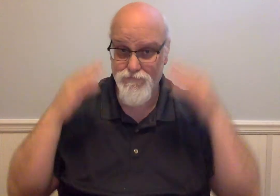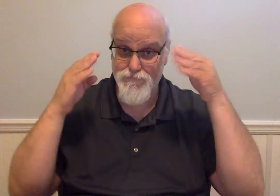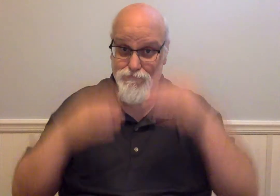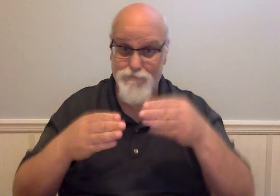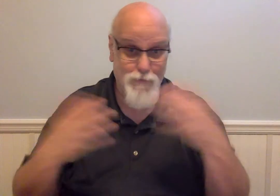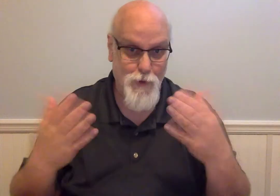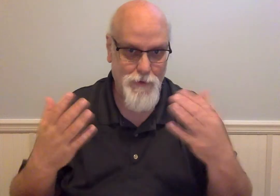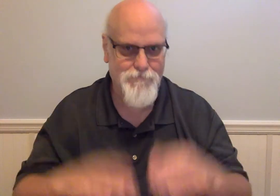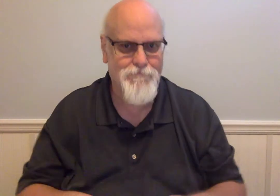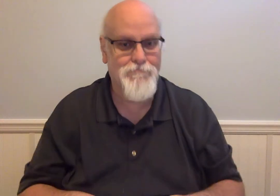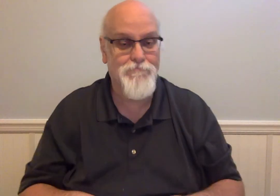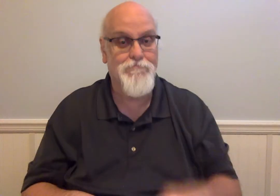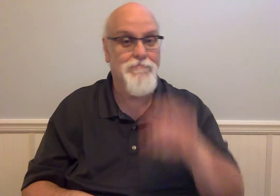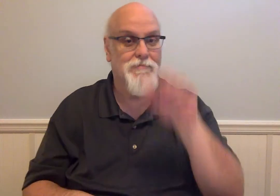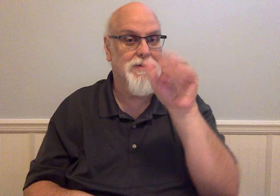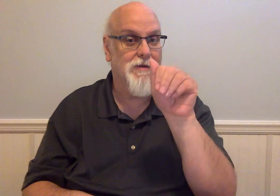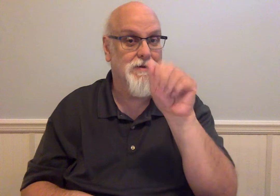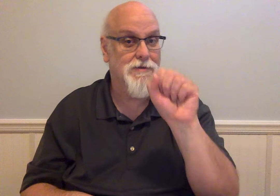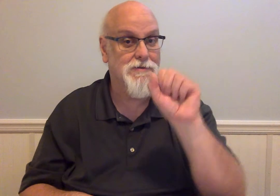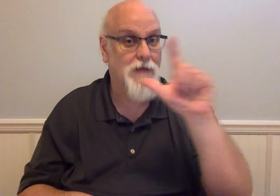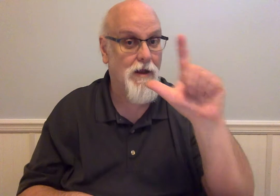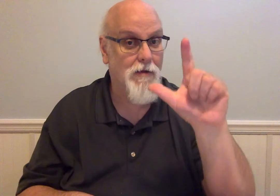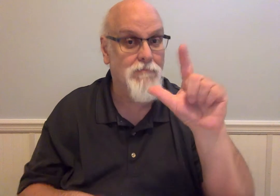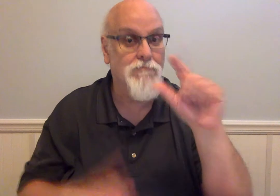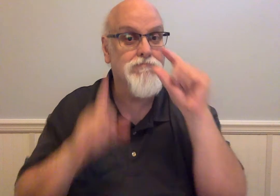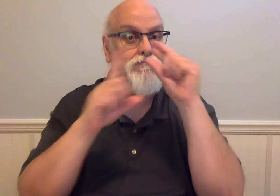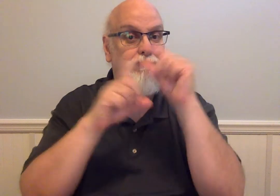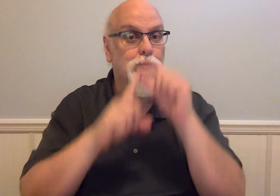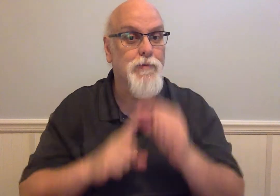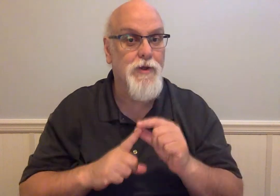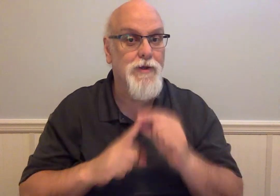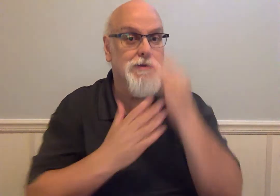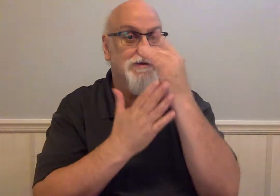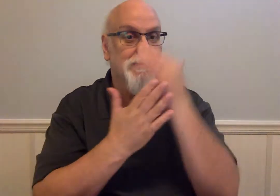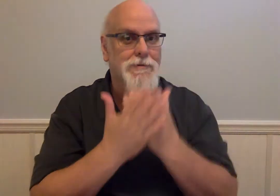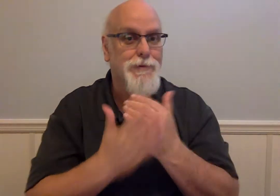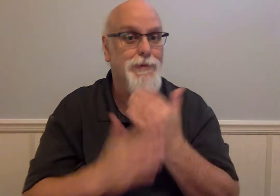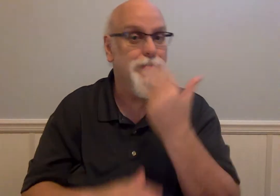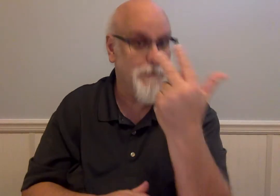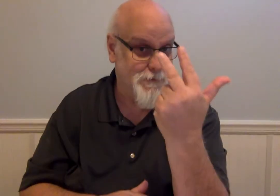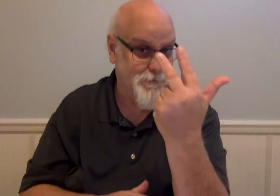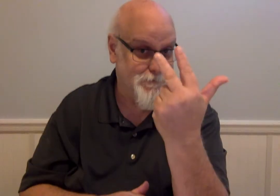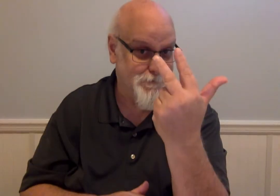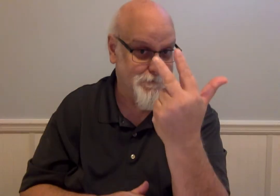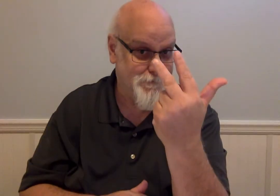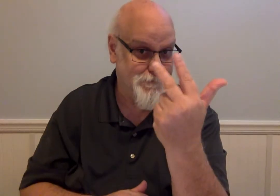Today we're focusing on our ASL word list number 3.